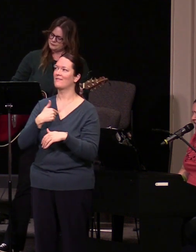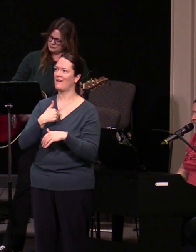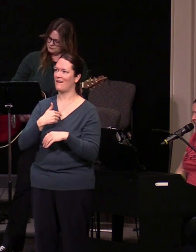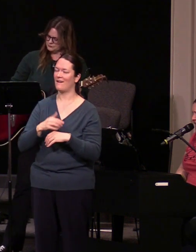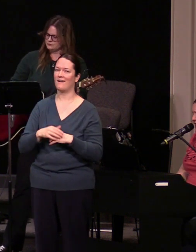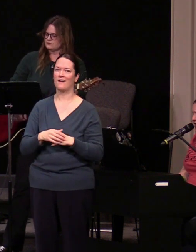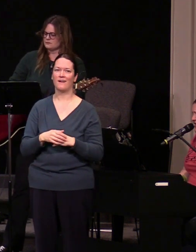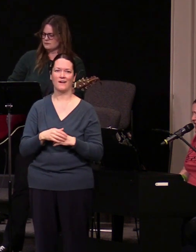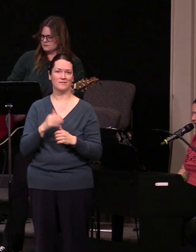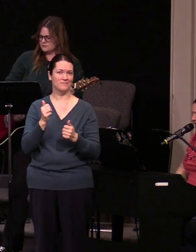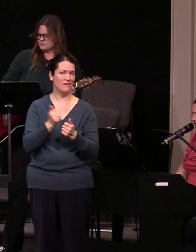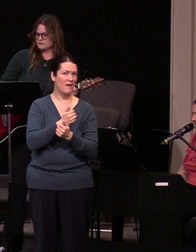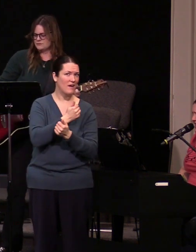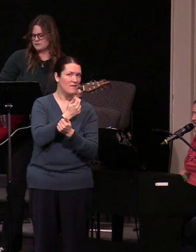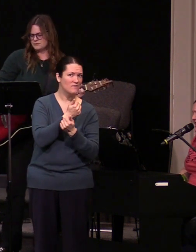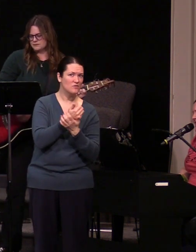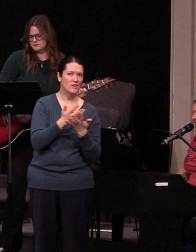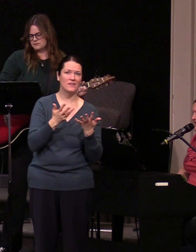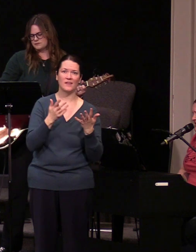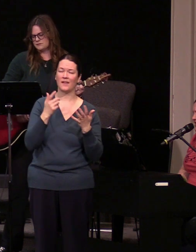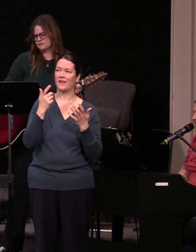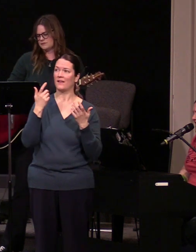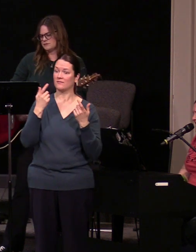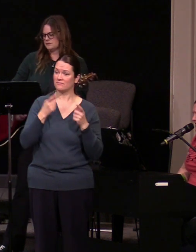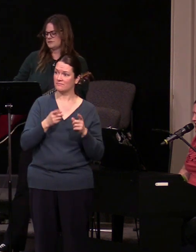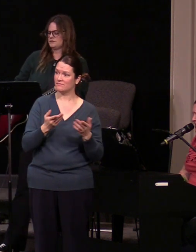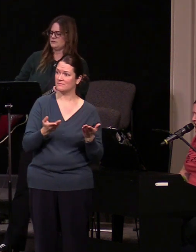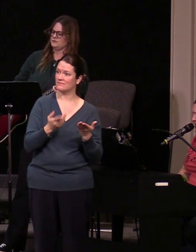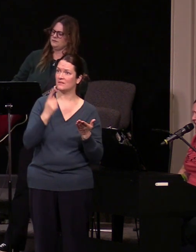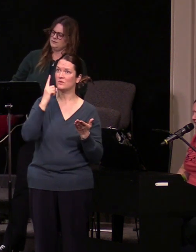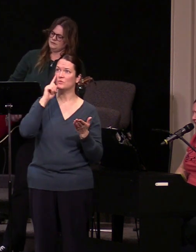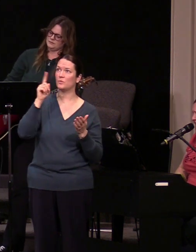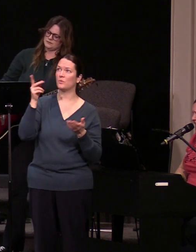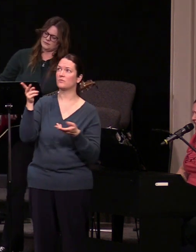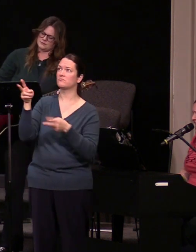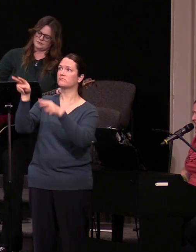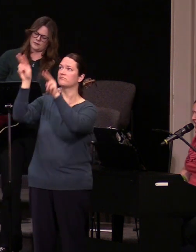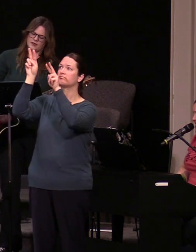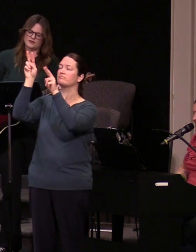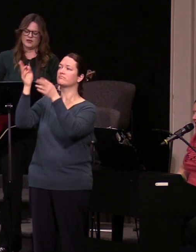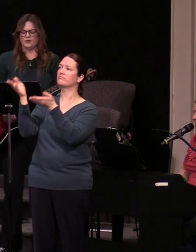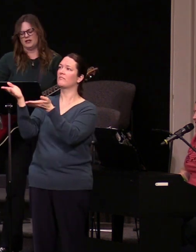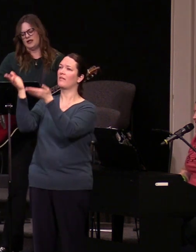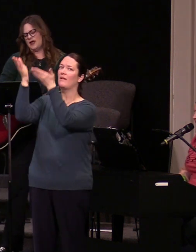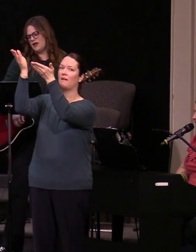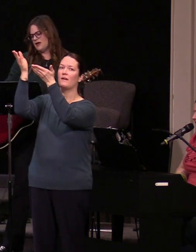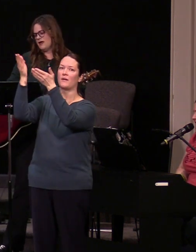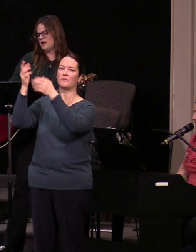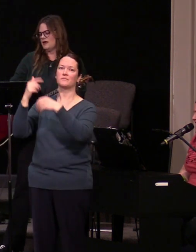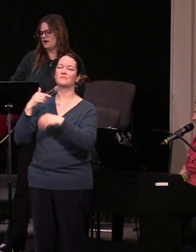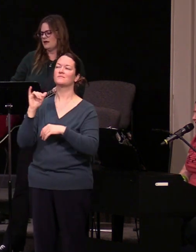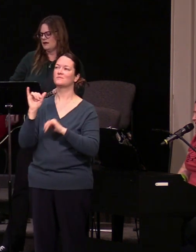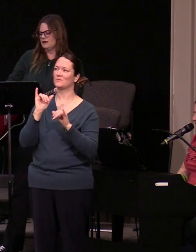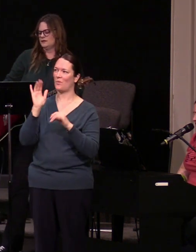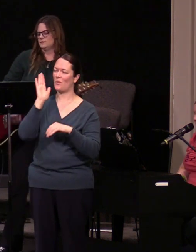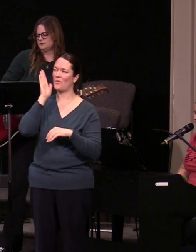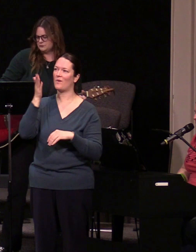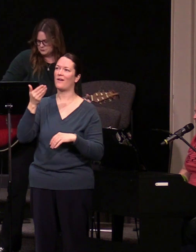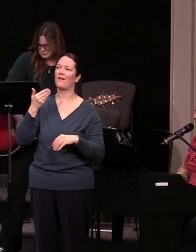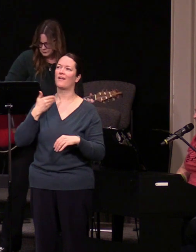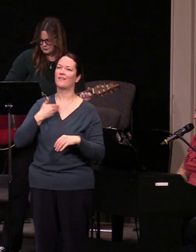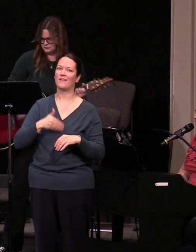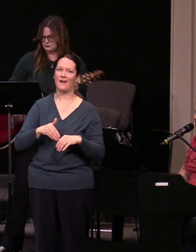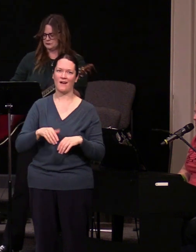For if everything exists to lift you high, so will I. If